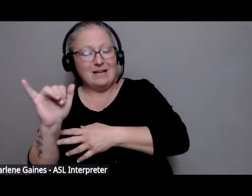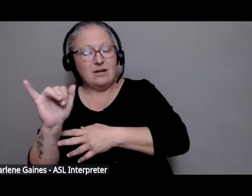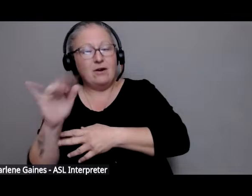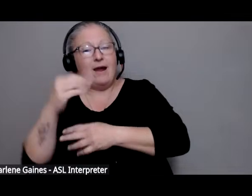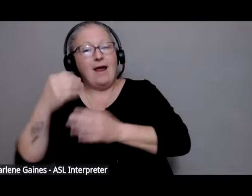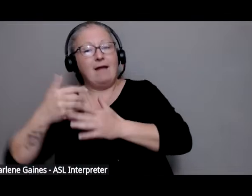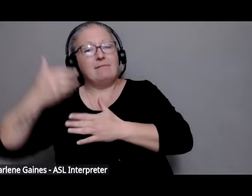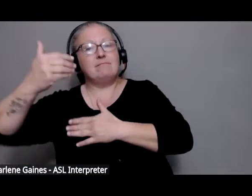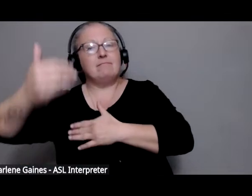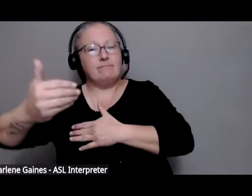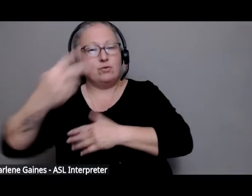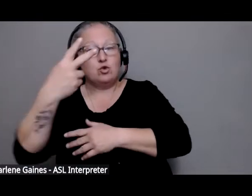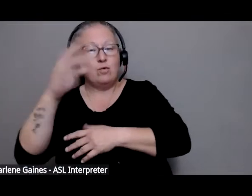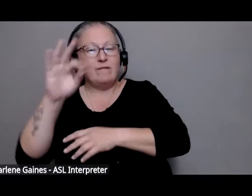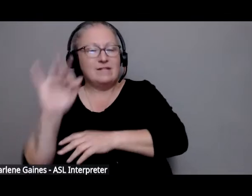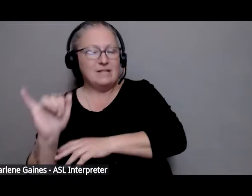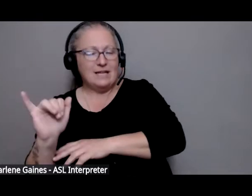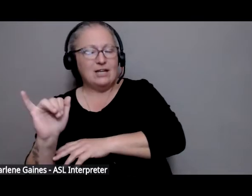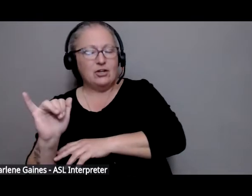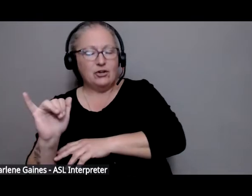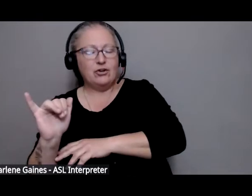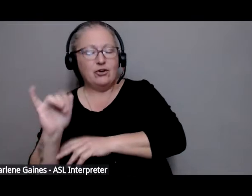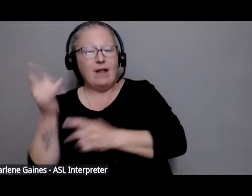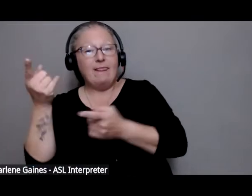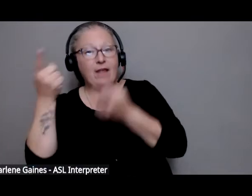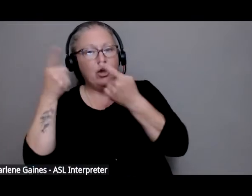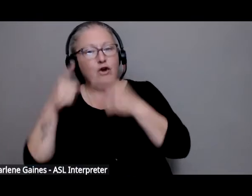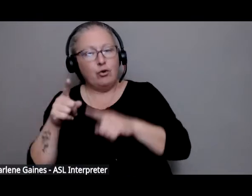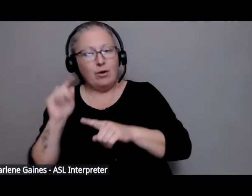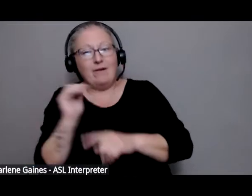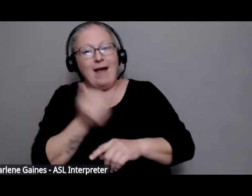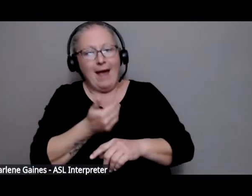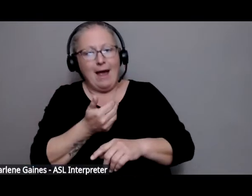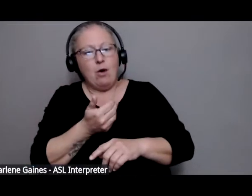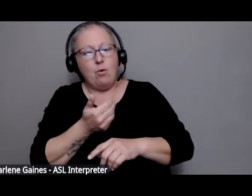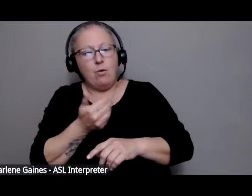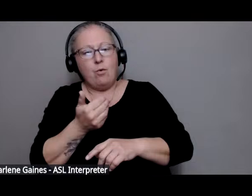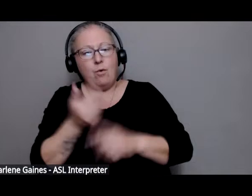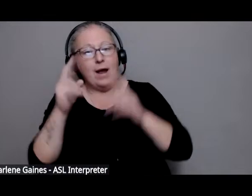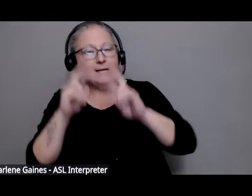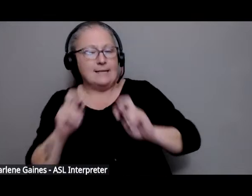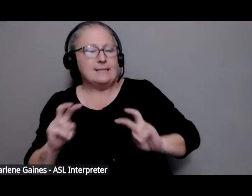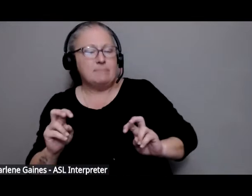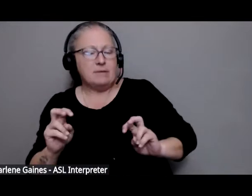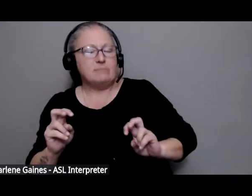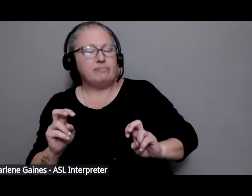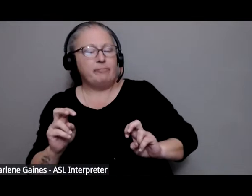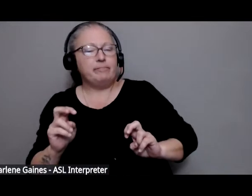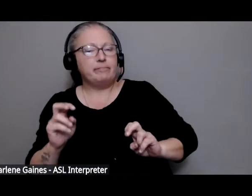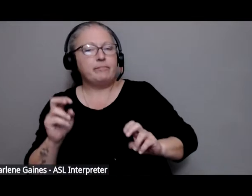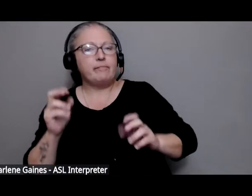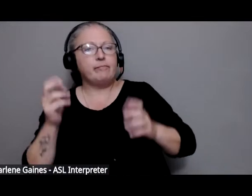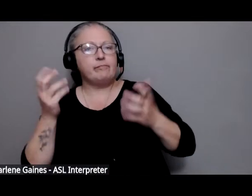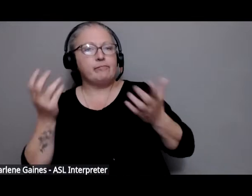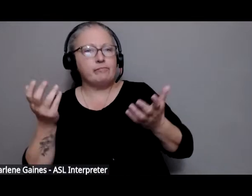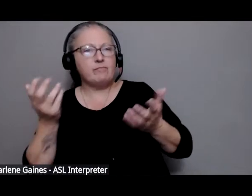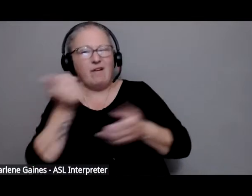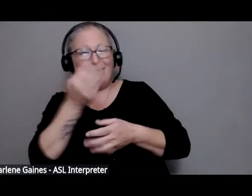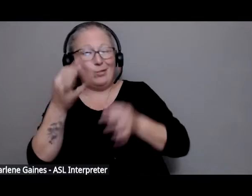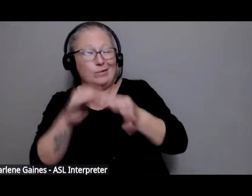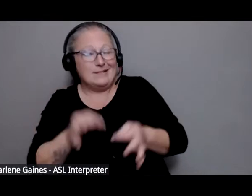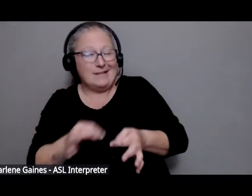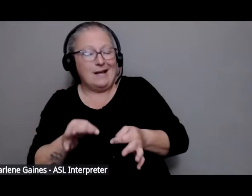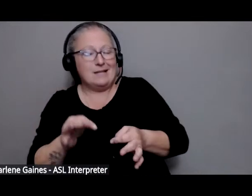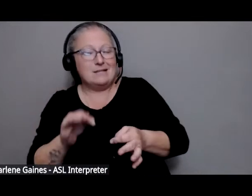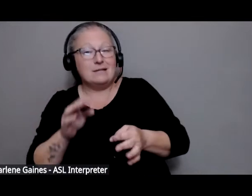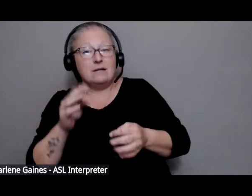subsequent 2 fiscal years, and that they agree with our assessment. So while it's just a few sentences,